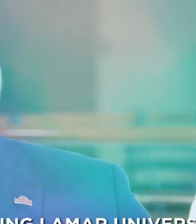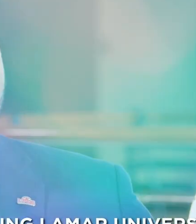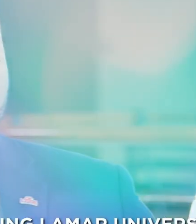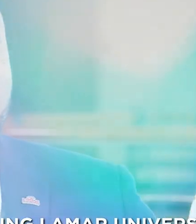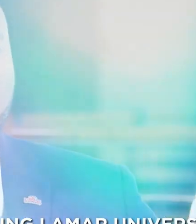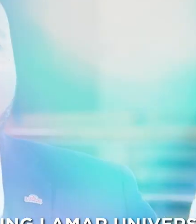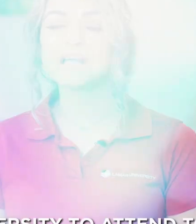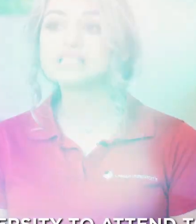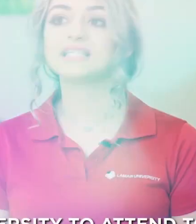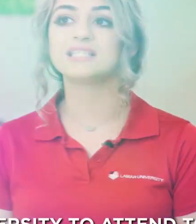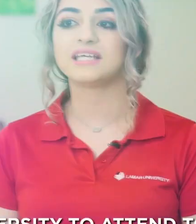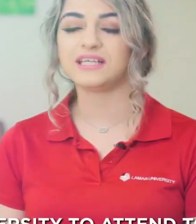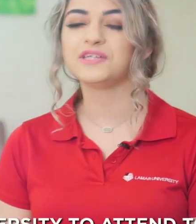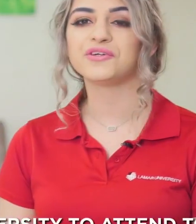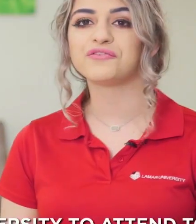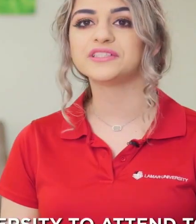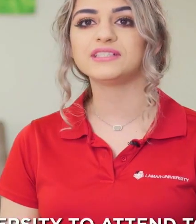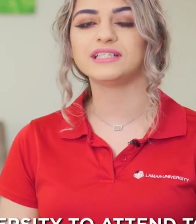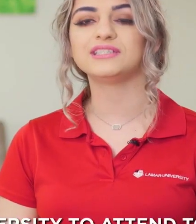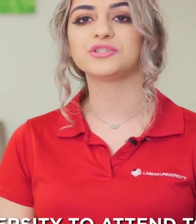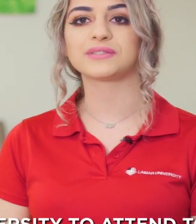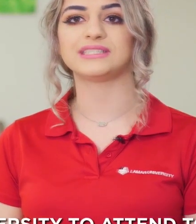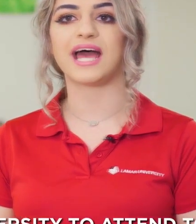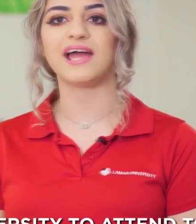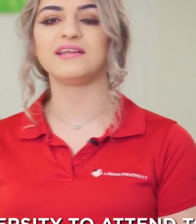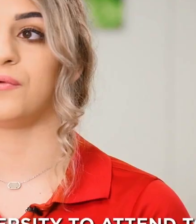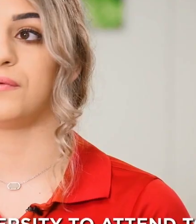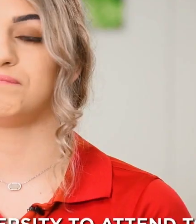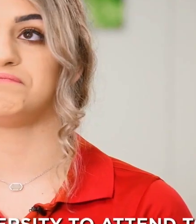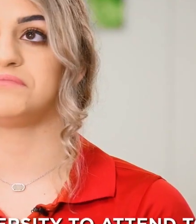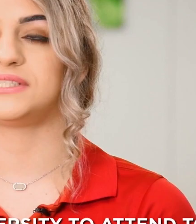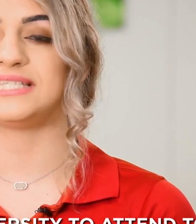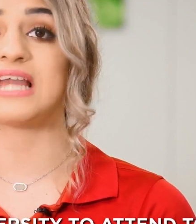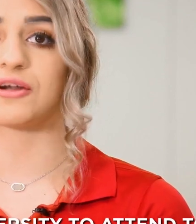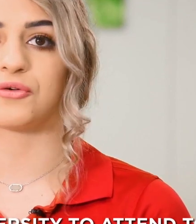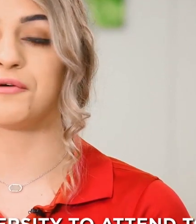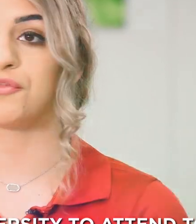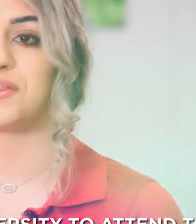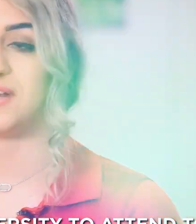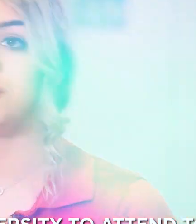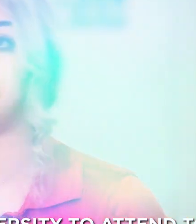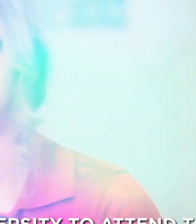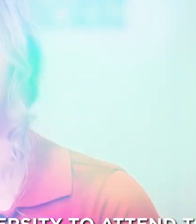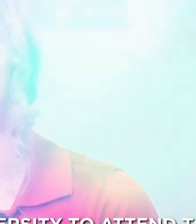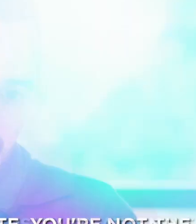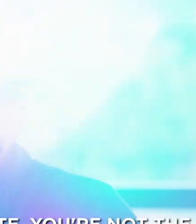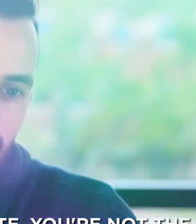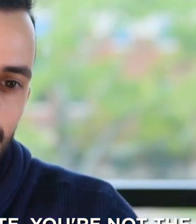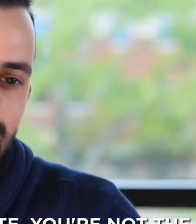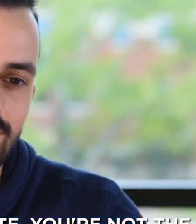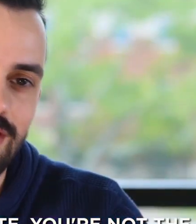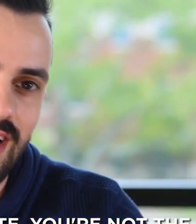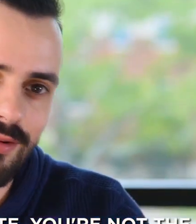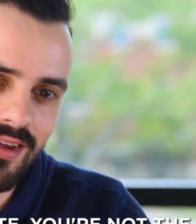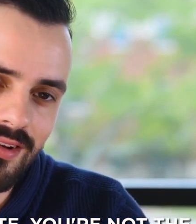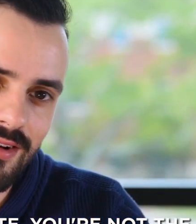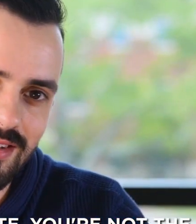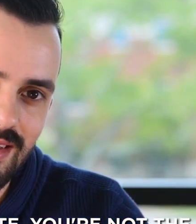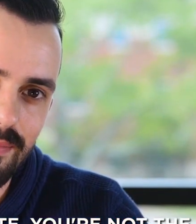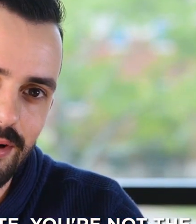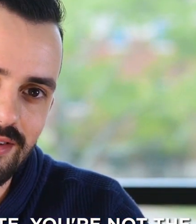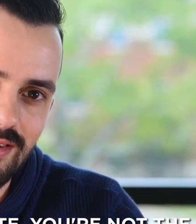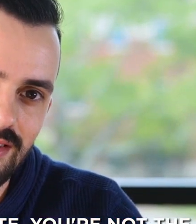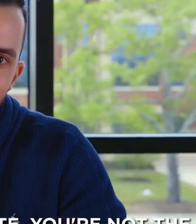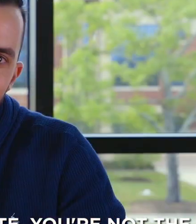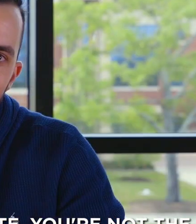21st century university. This is the key university to attend to see that growth within yourself. Once you graduate, you're